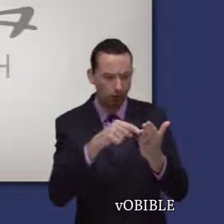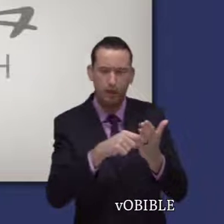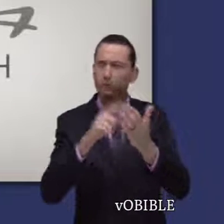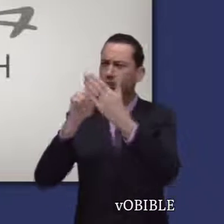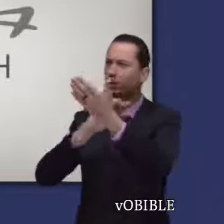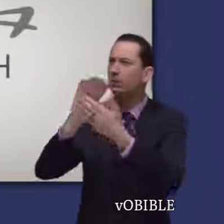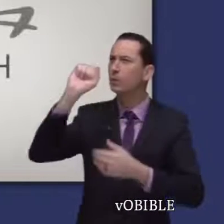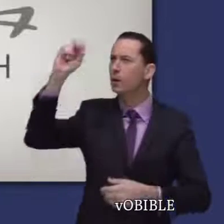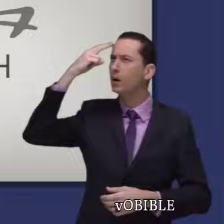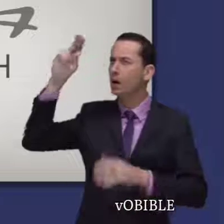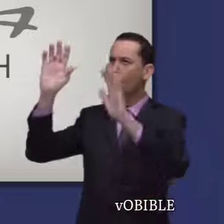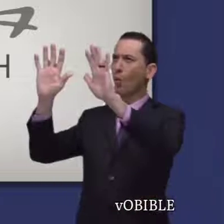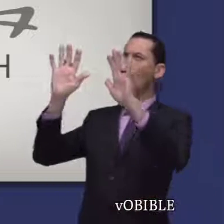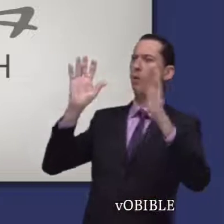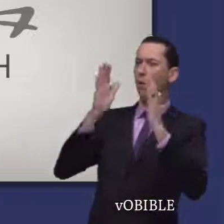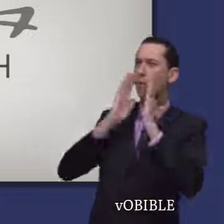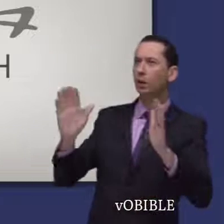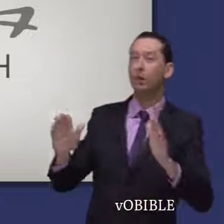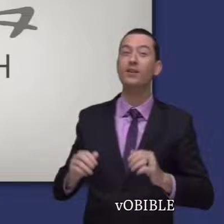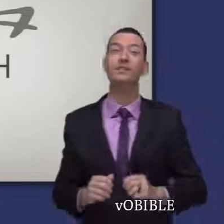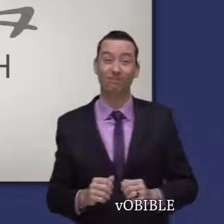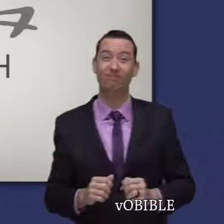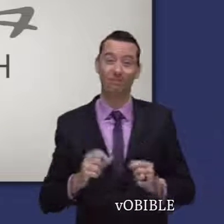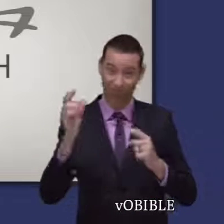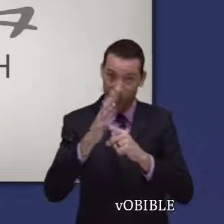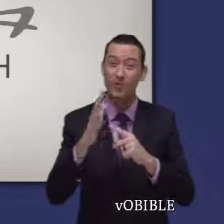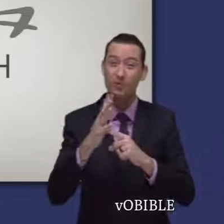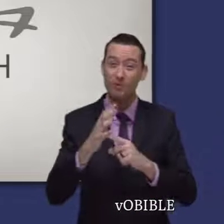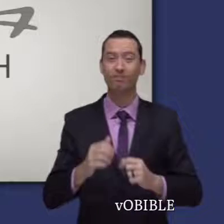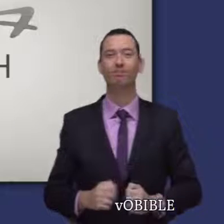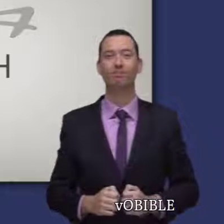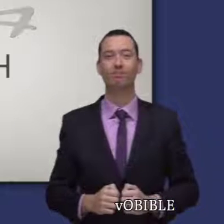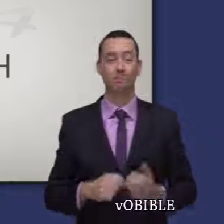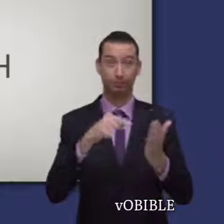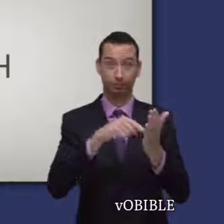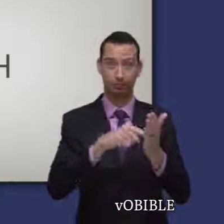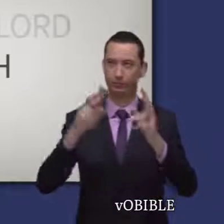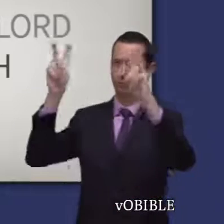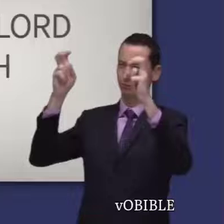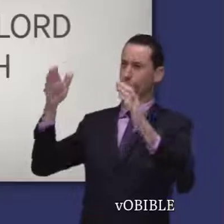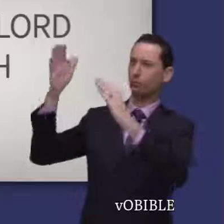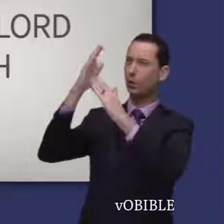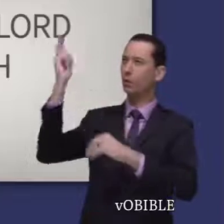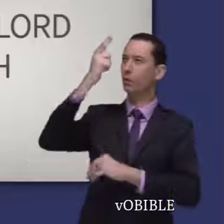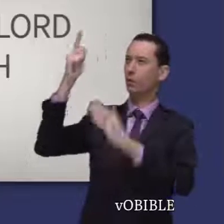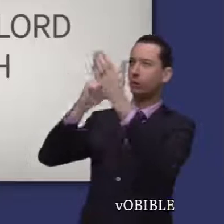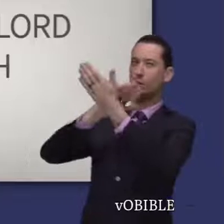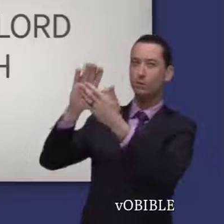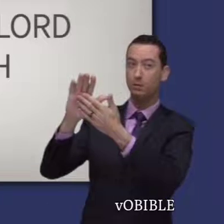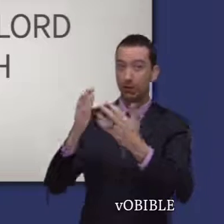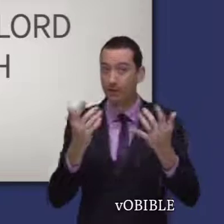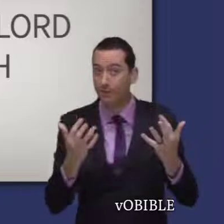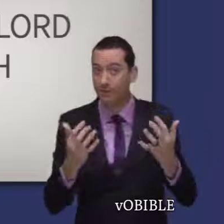The sanctification of Jehovah's name is highlighted throughout the book of Ezekiel. The expression "Sovereign